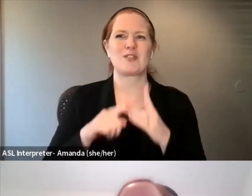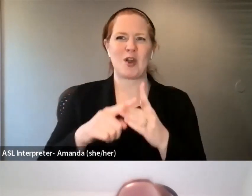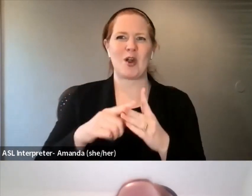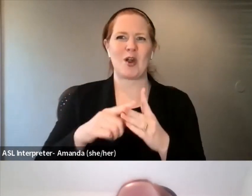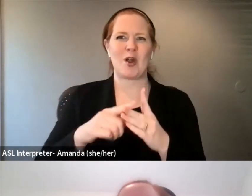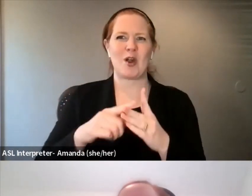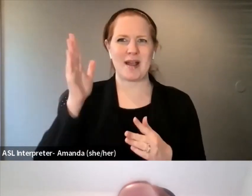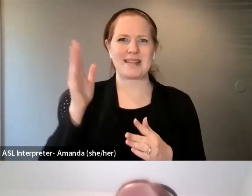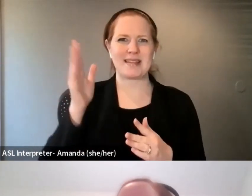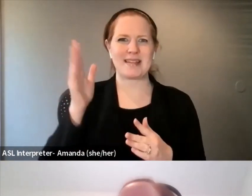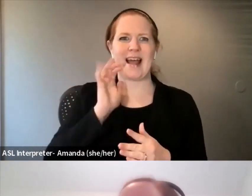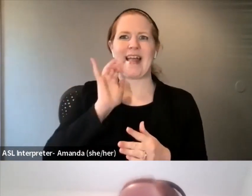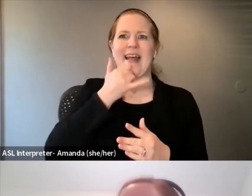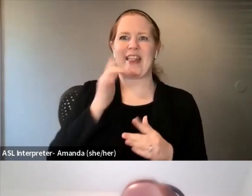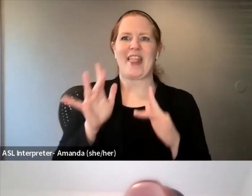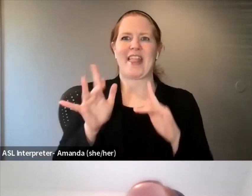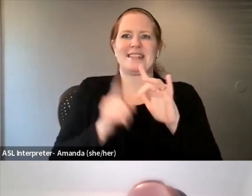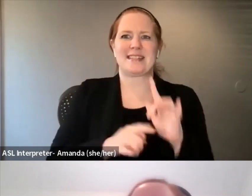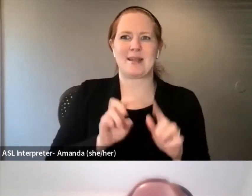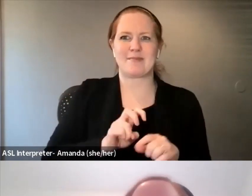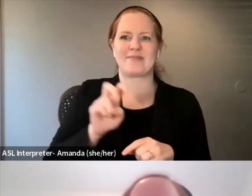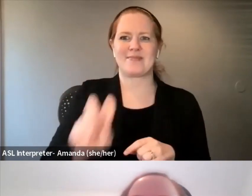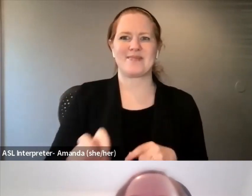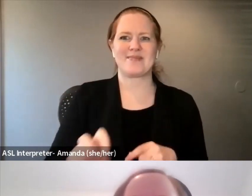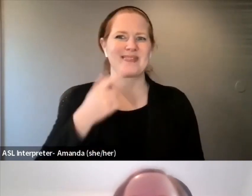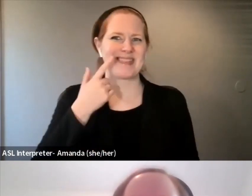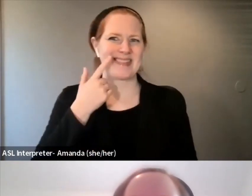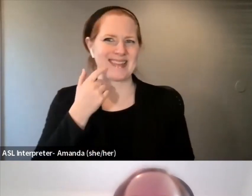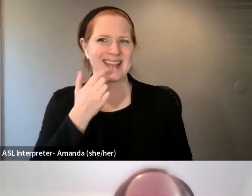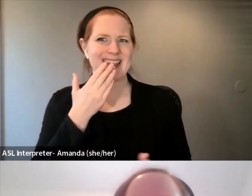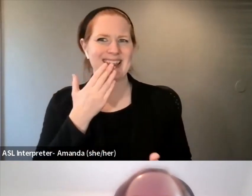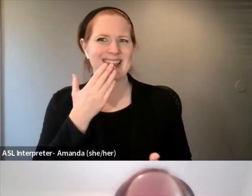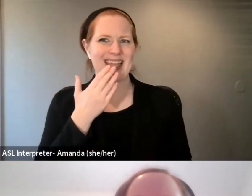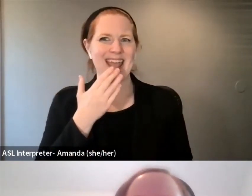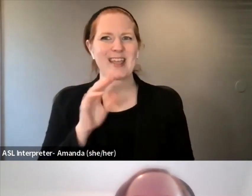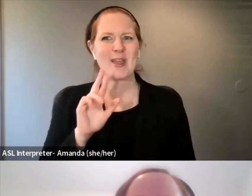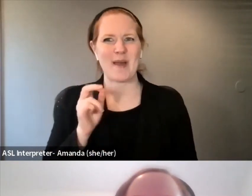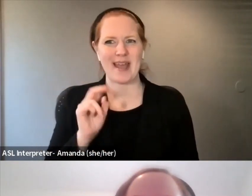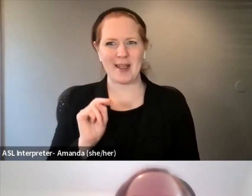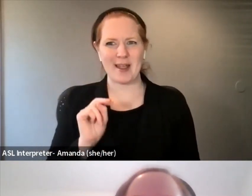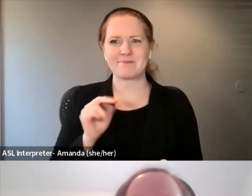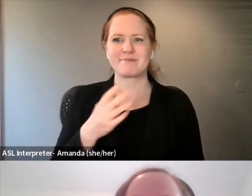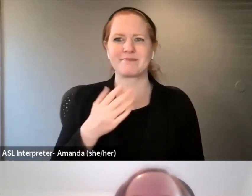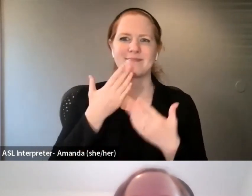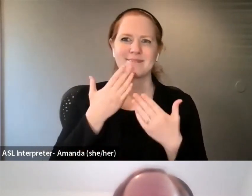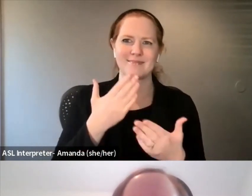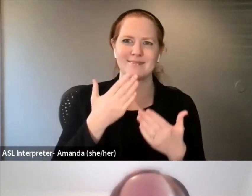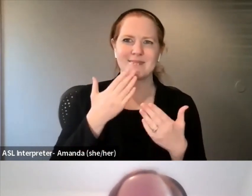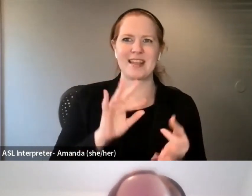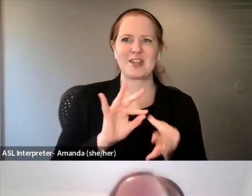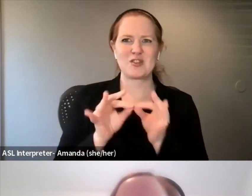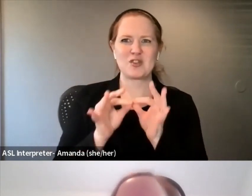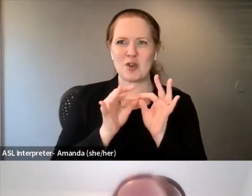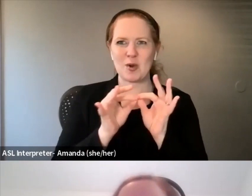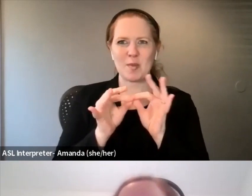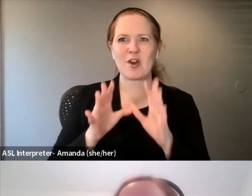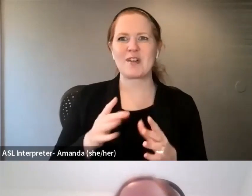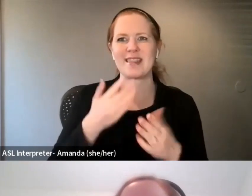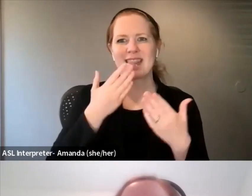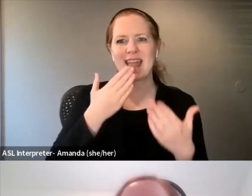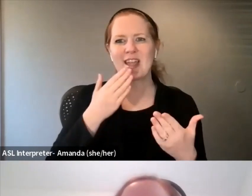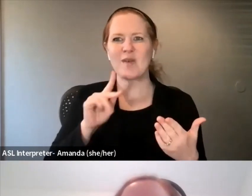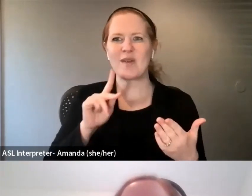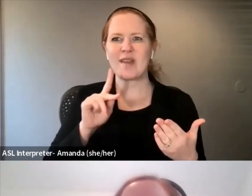that I accidentally skipped over to. Thank you. Thanks, Erin. And thanks to our interpreters and Kate and